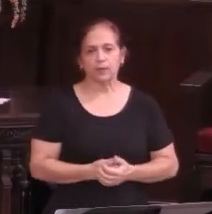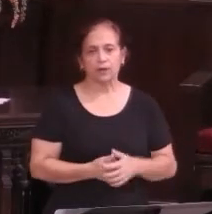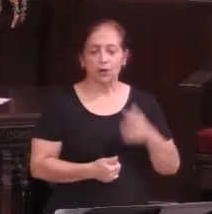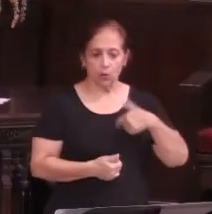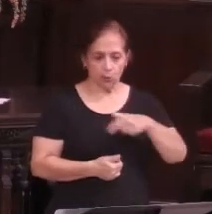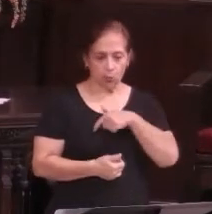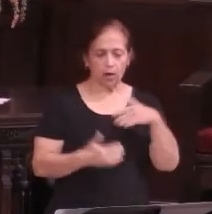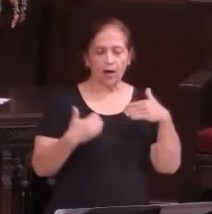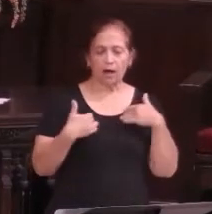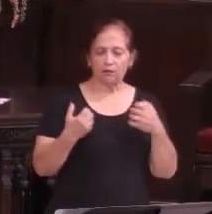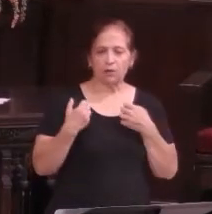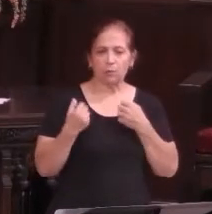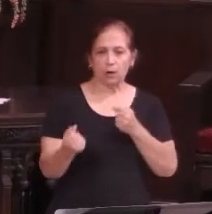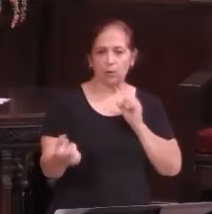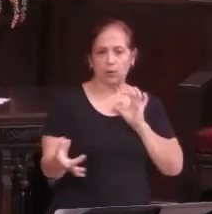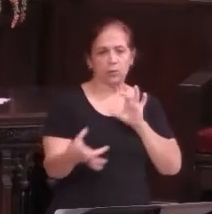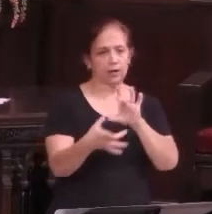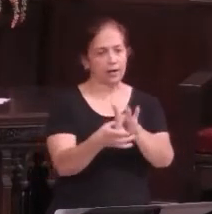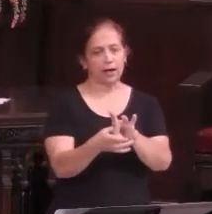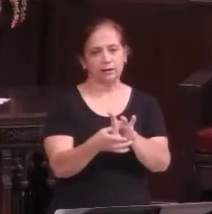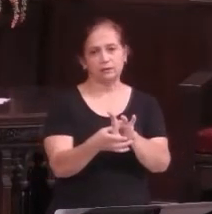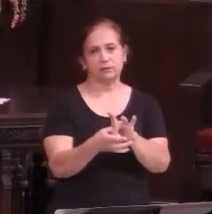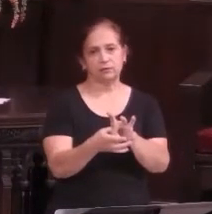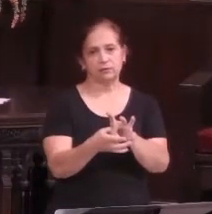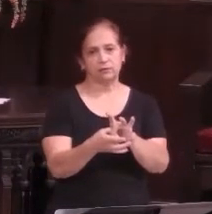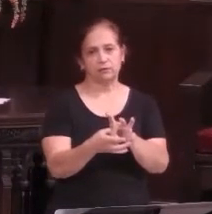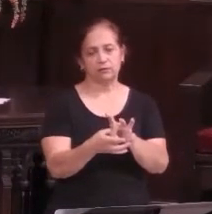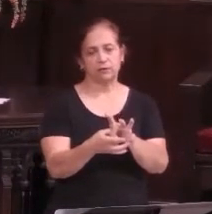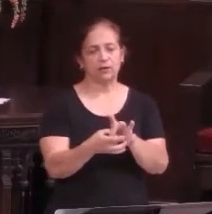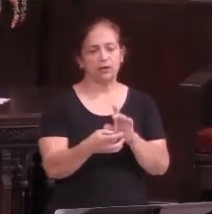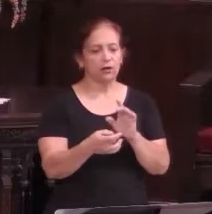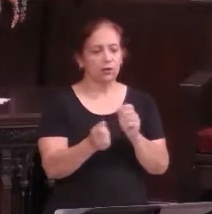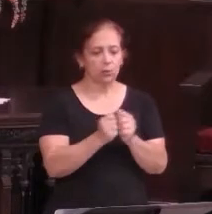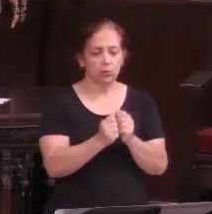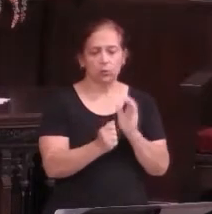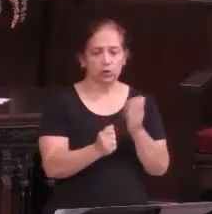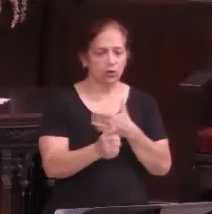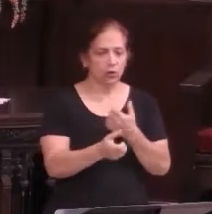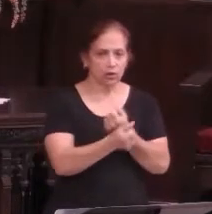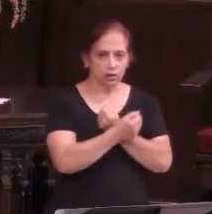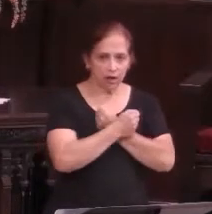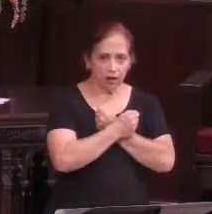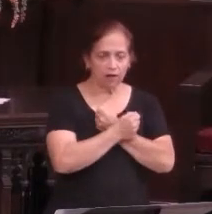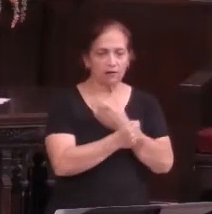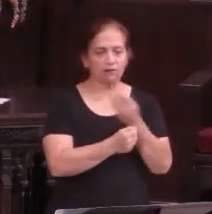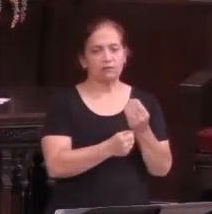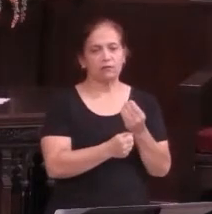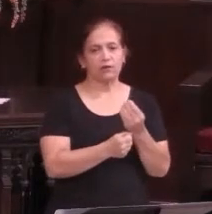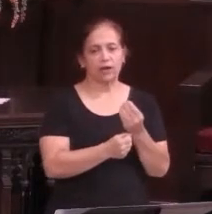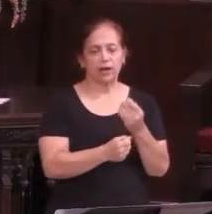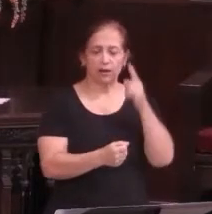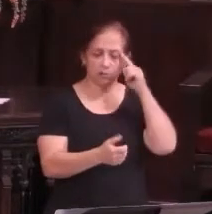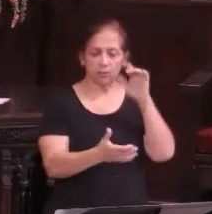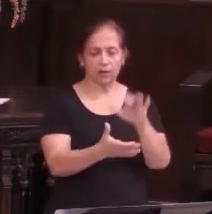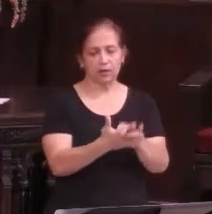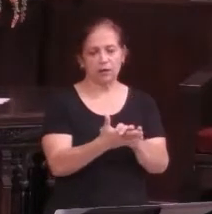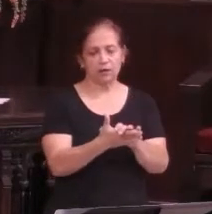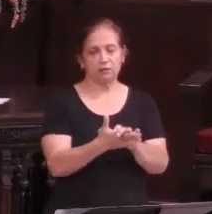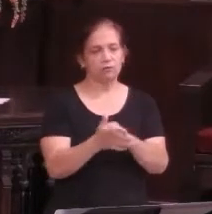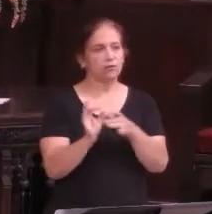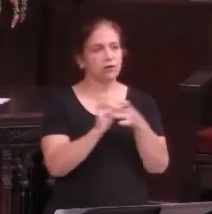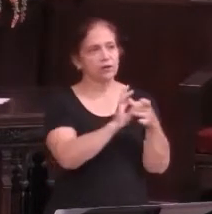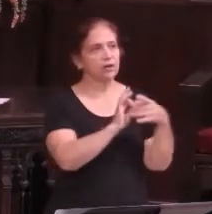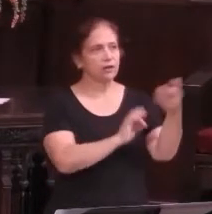We have the power to connect in our love and in our belief in